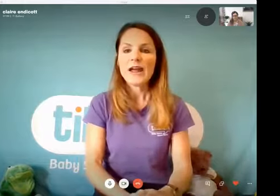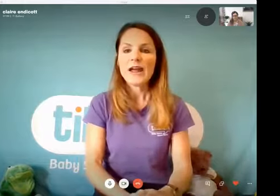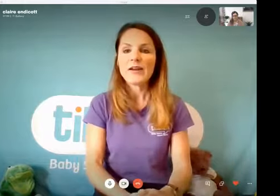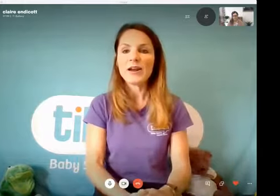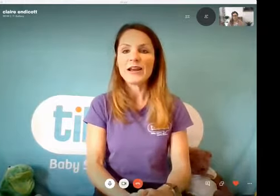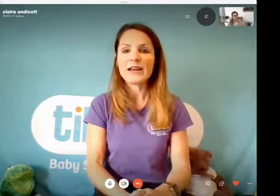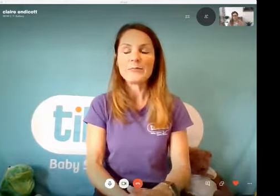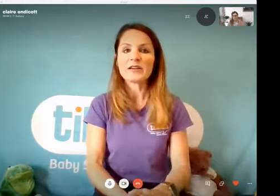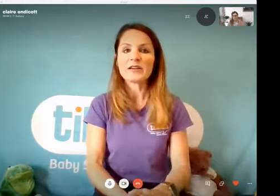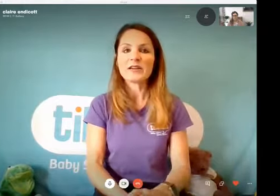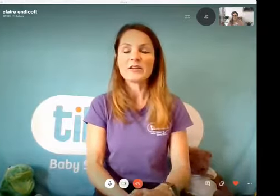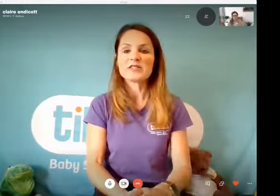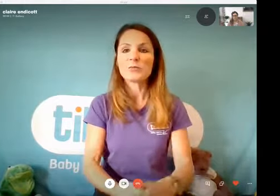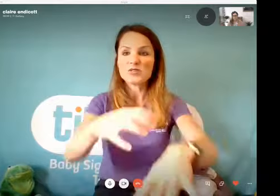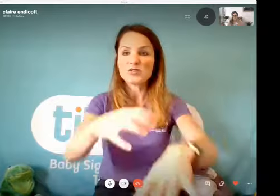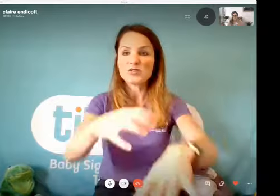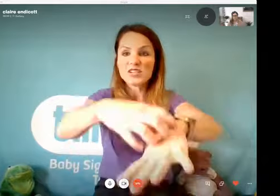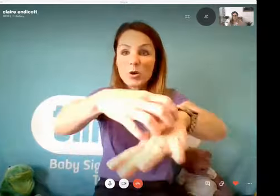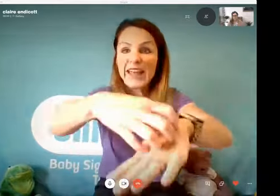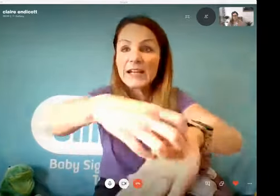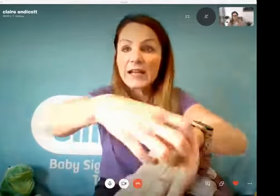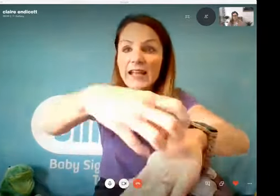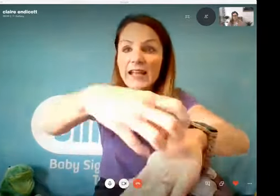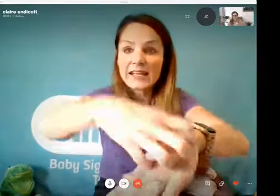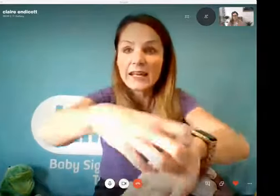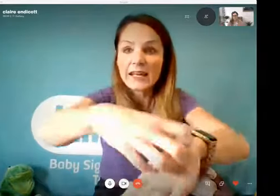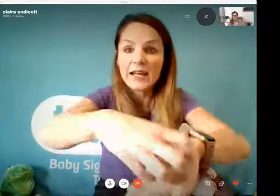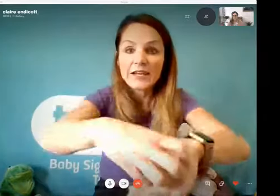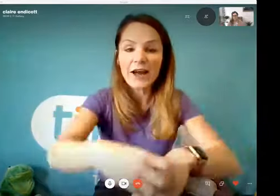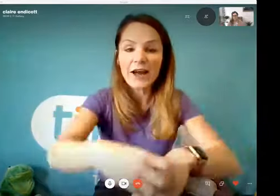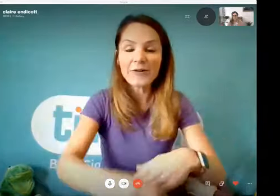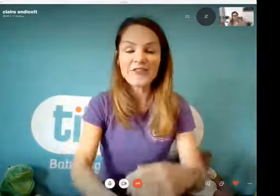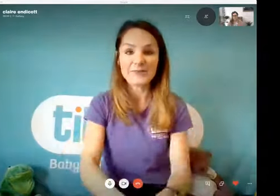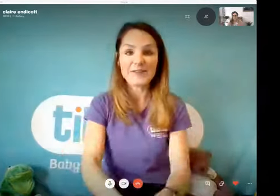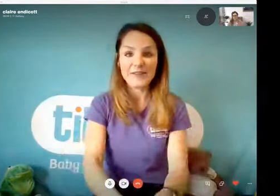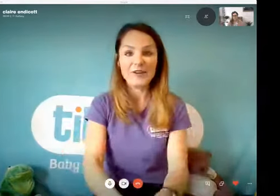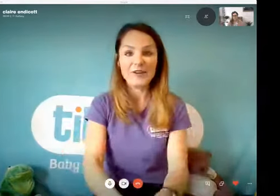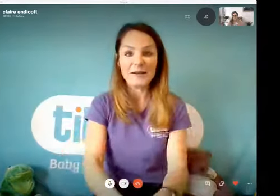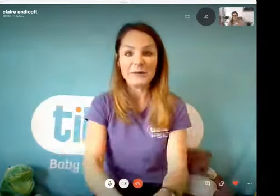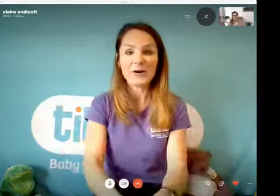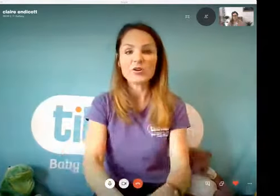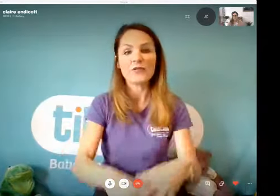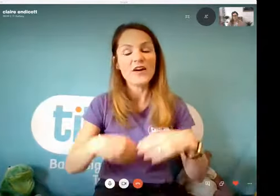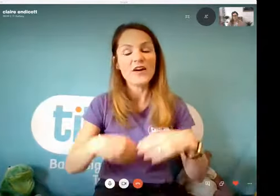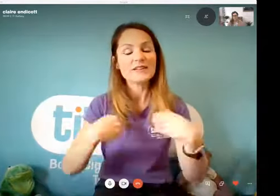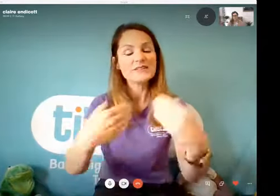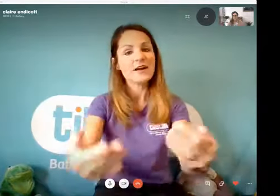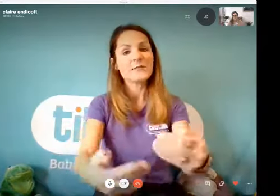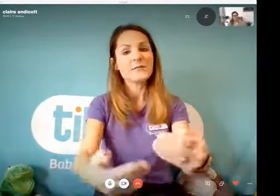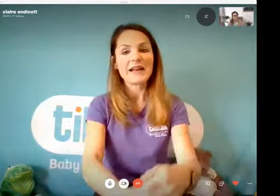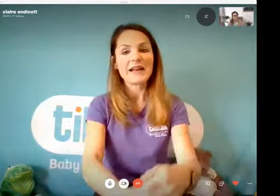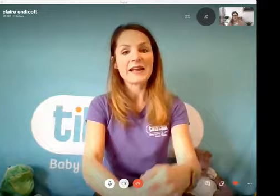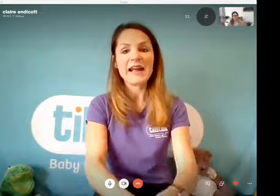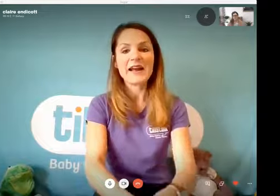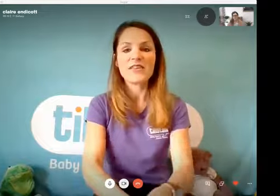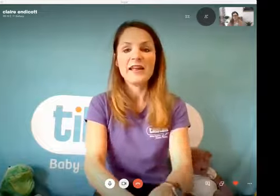really poignant, some will still go cake. If it's something they really want, you'll find the sign comes back out with it, even though